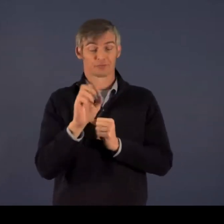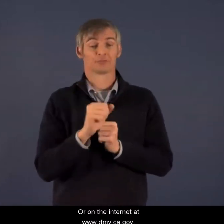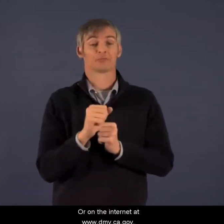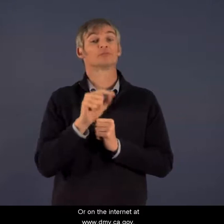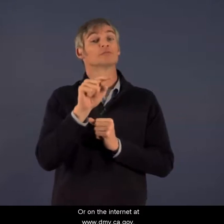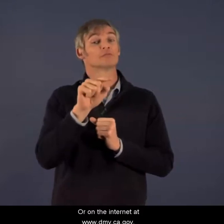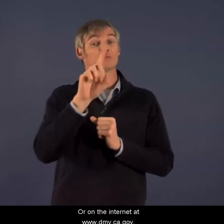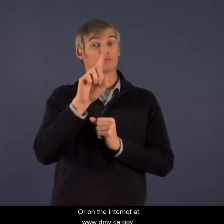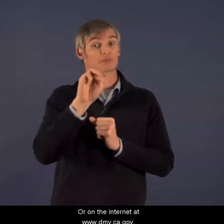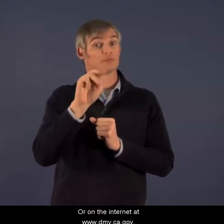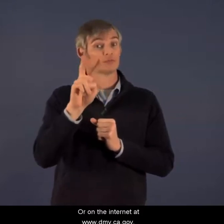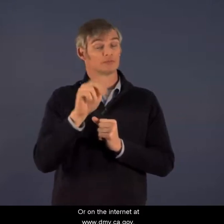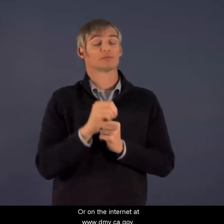Also on the internet at